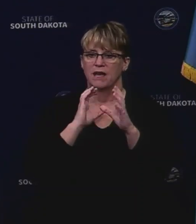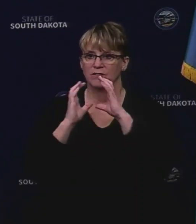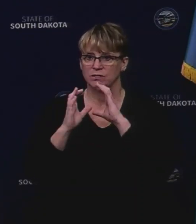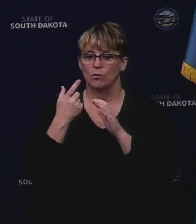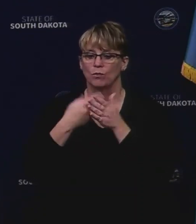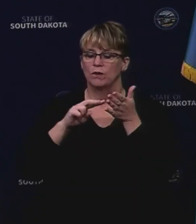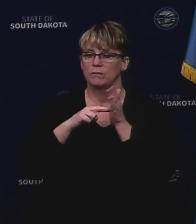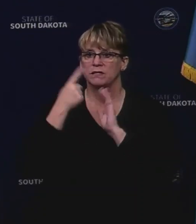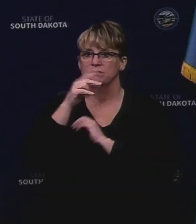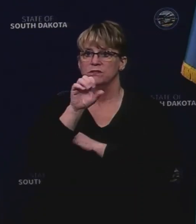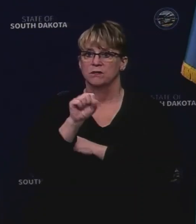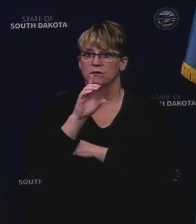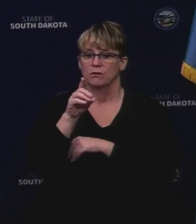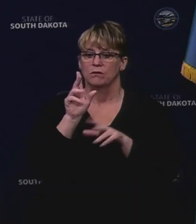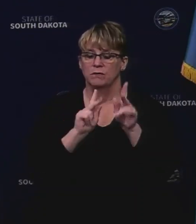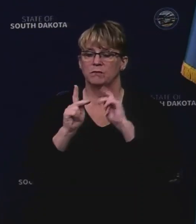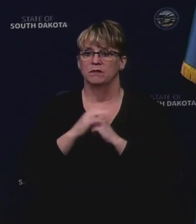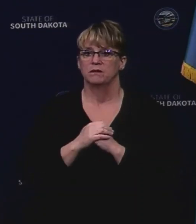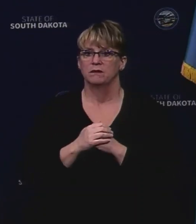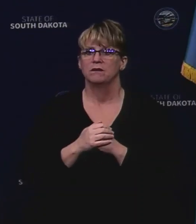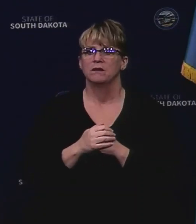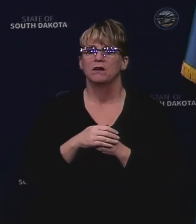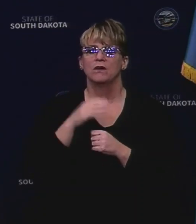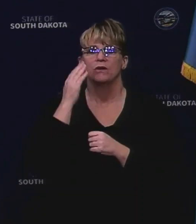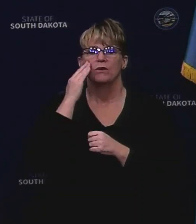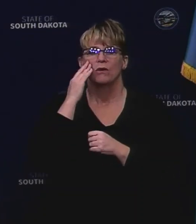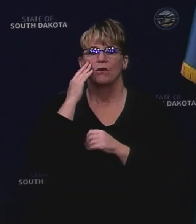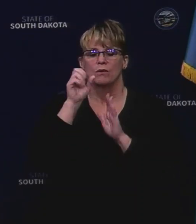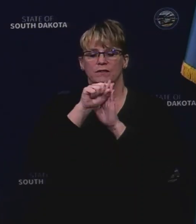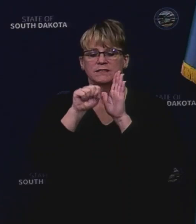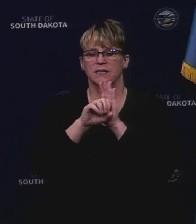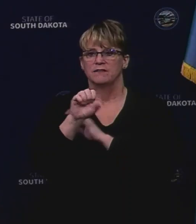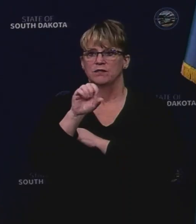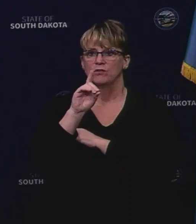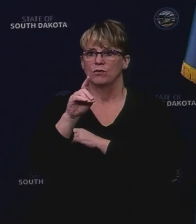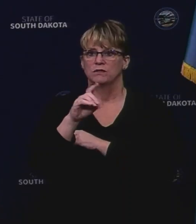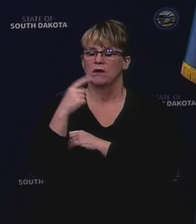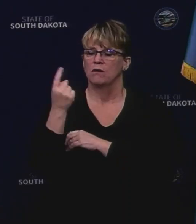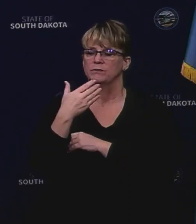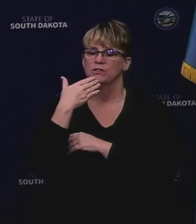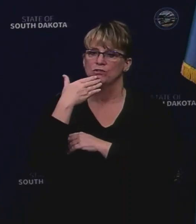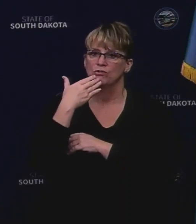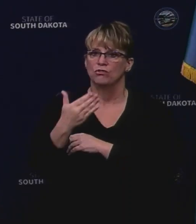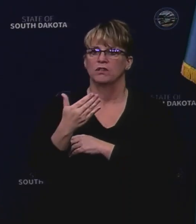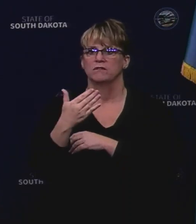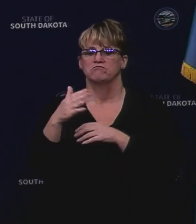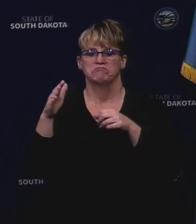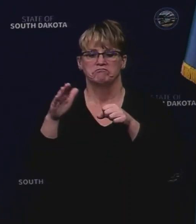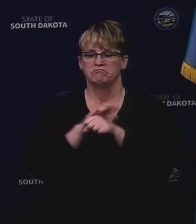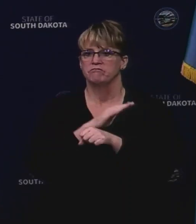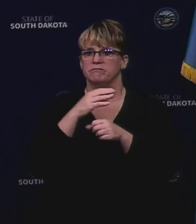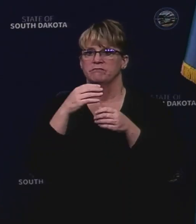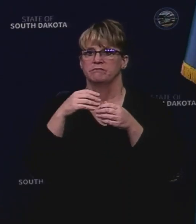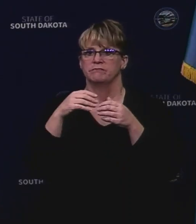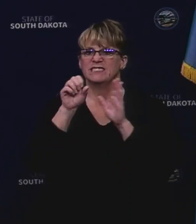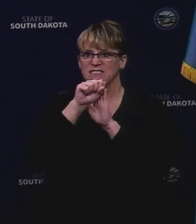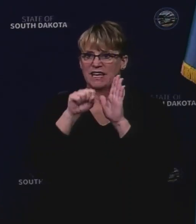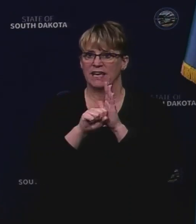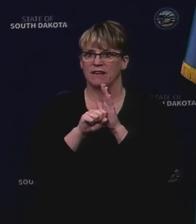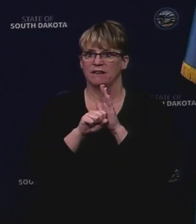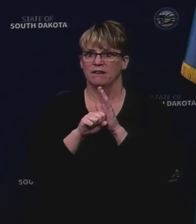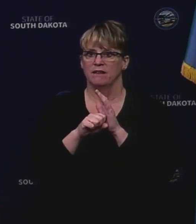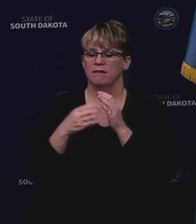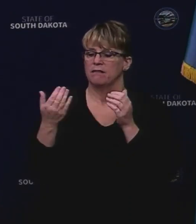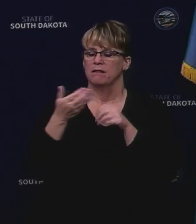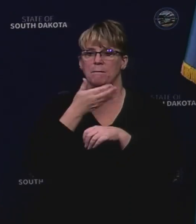what this means for South Dakota. You know, South Dakota has always been a really thrifty state. We have a fully funded pension plan, one of